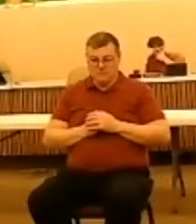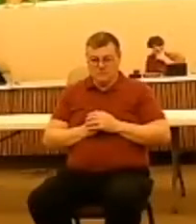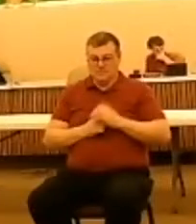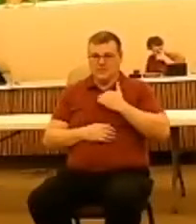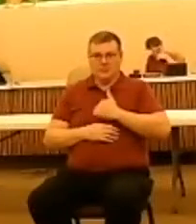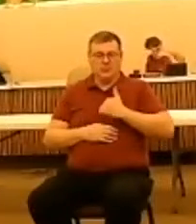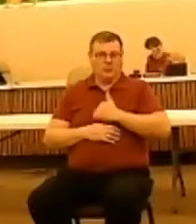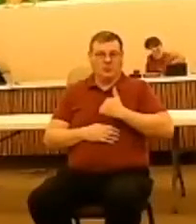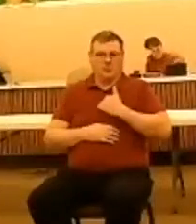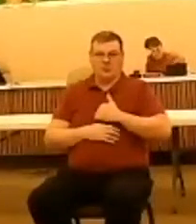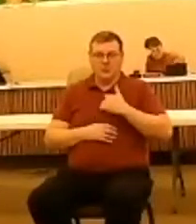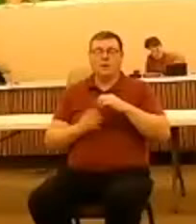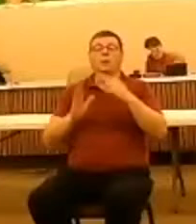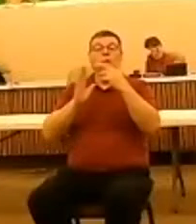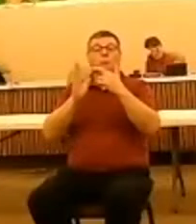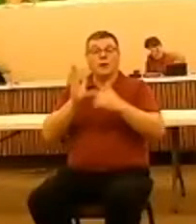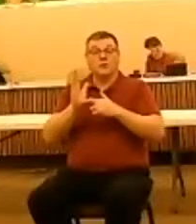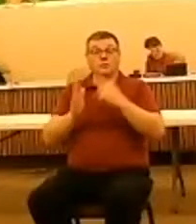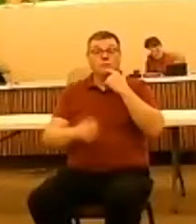Sorry about that. To register, go to